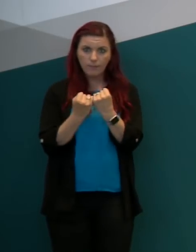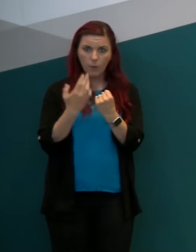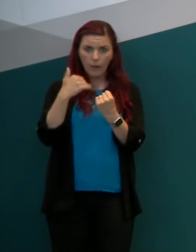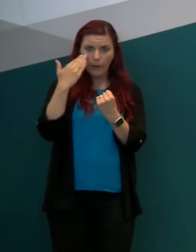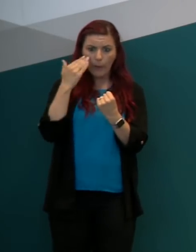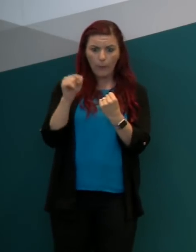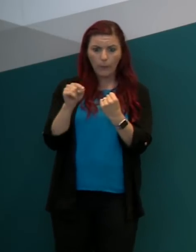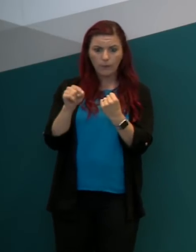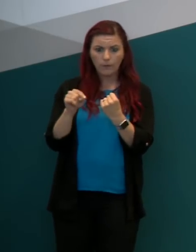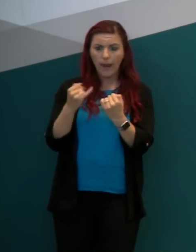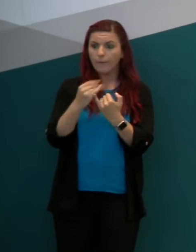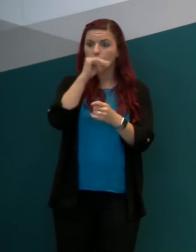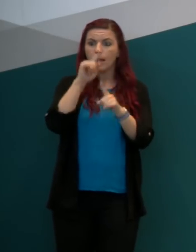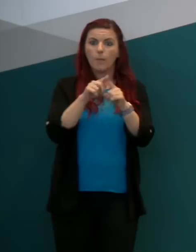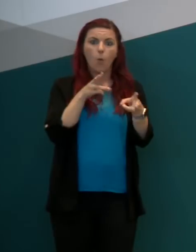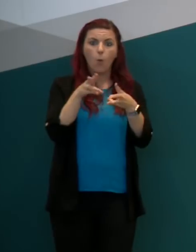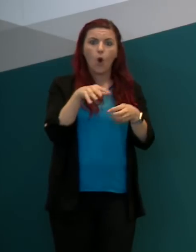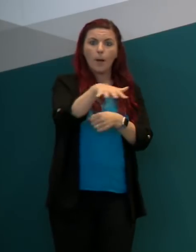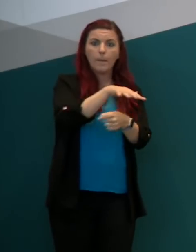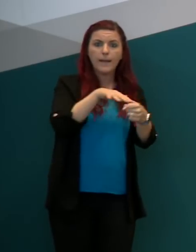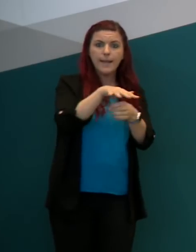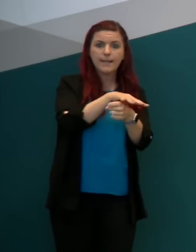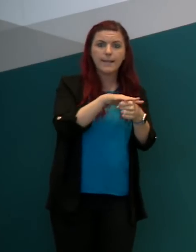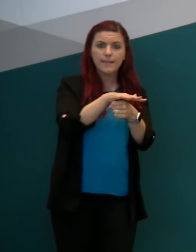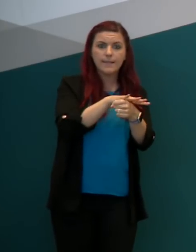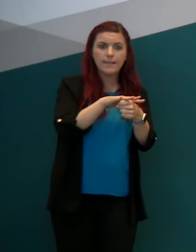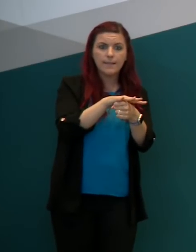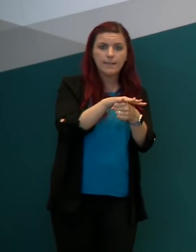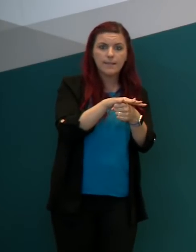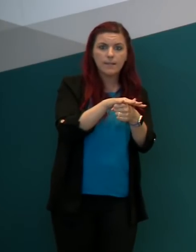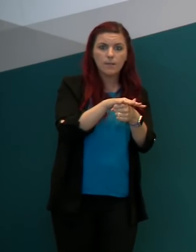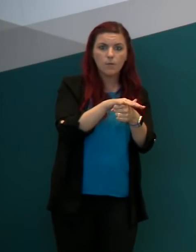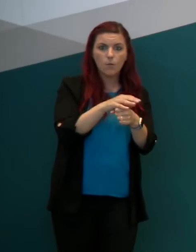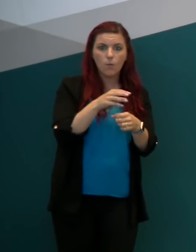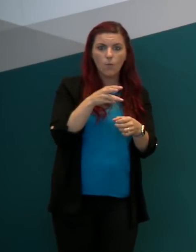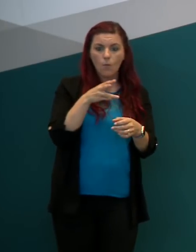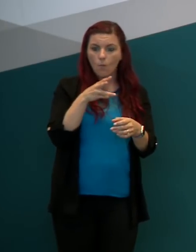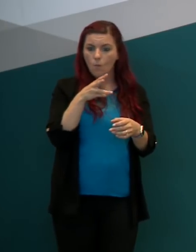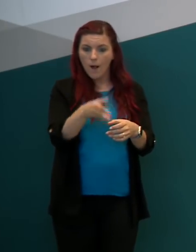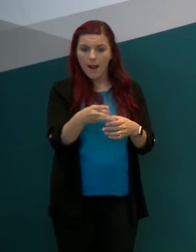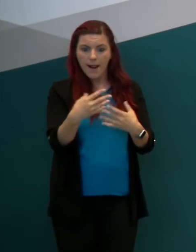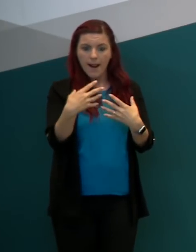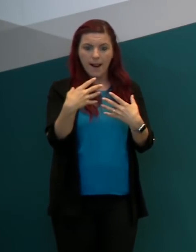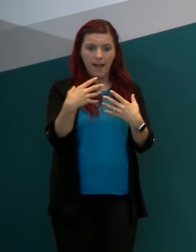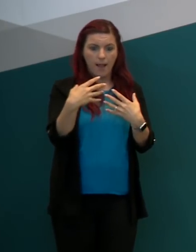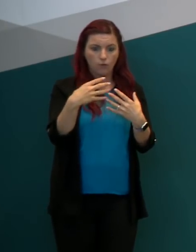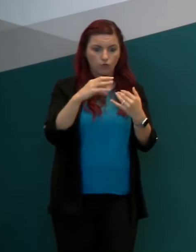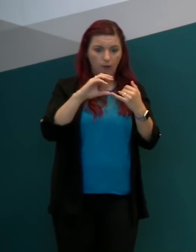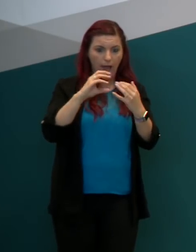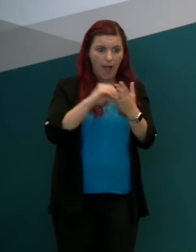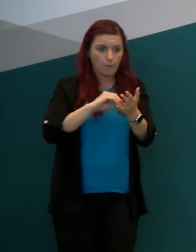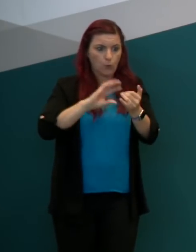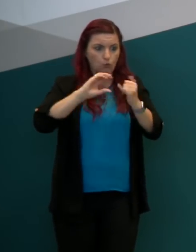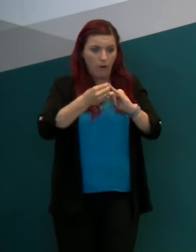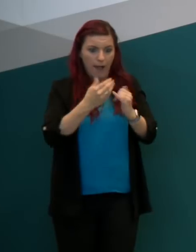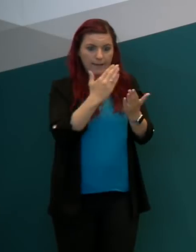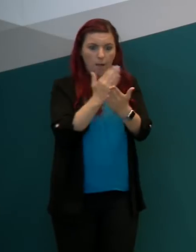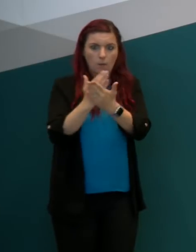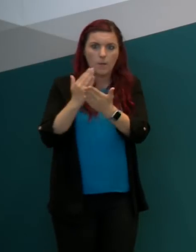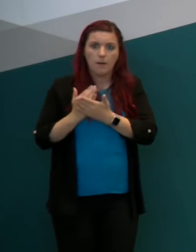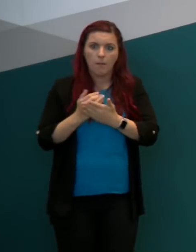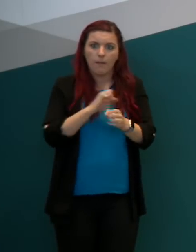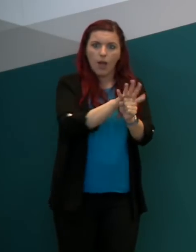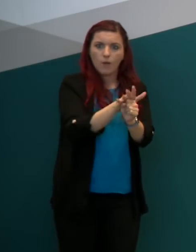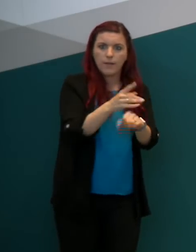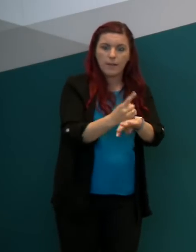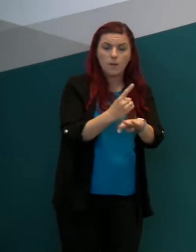that, like, workplaces, workplace settings are going to find ways of innovating and adapting to the presence of this virus. I mean, this is already happening. in the